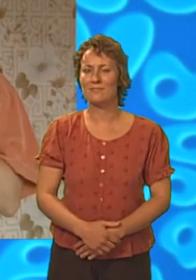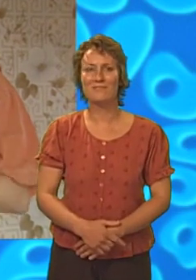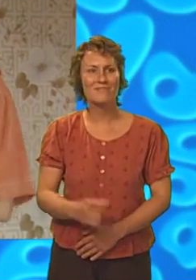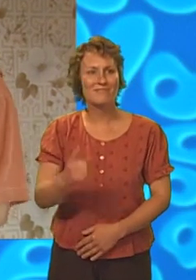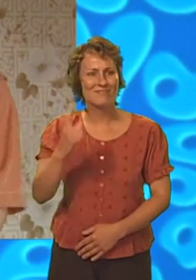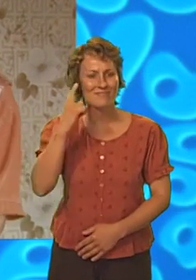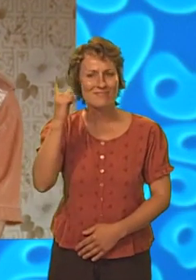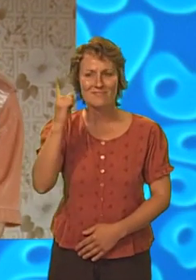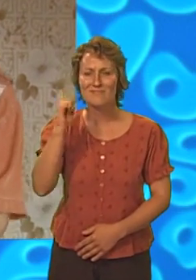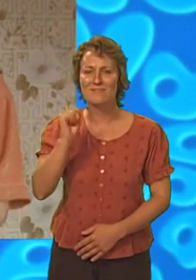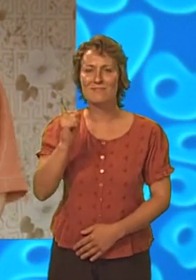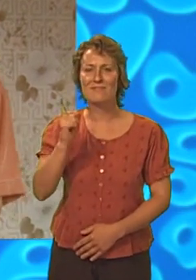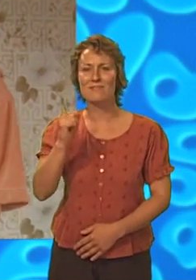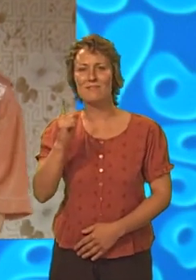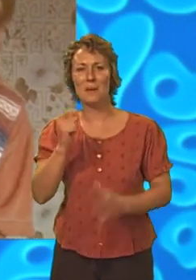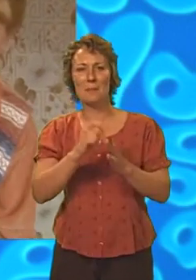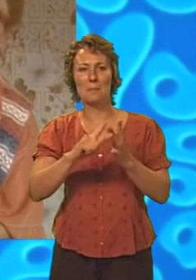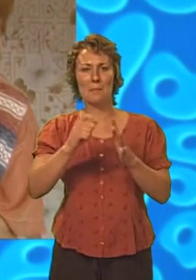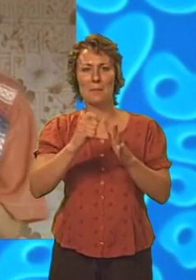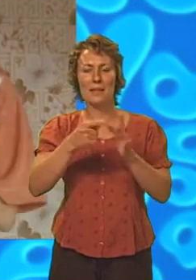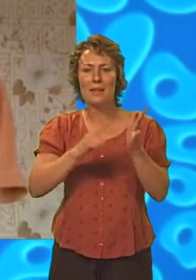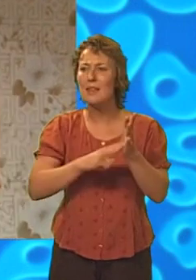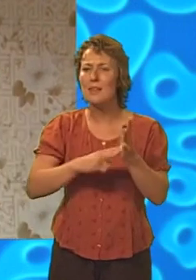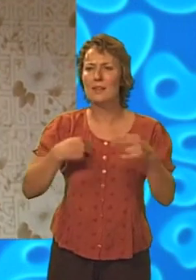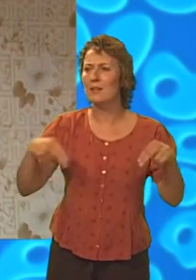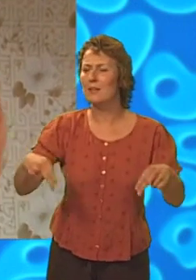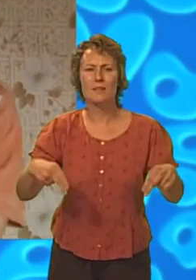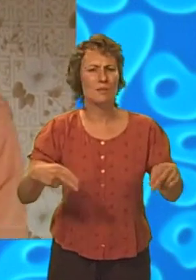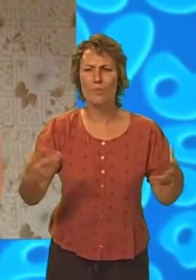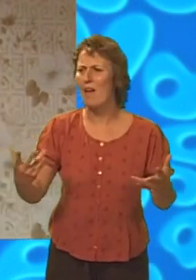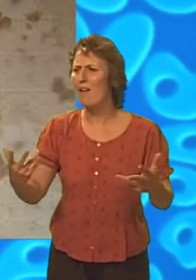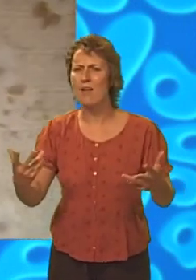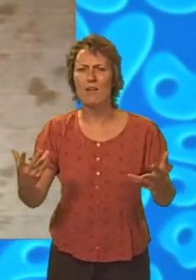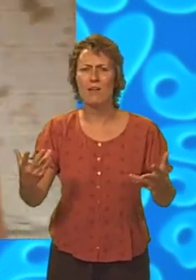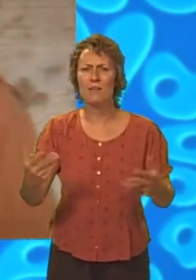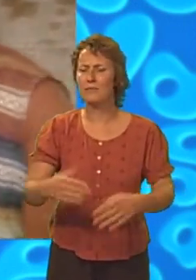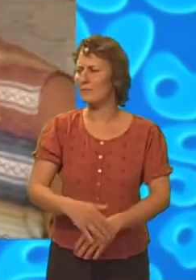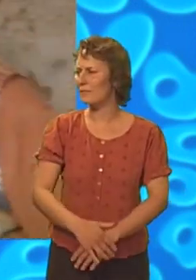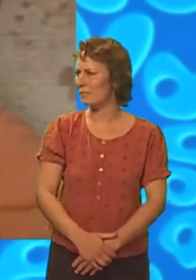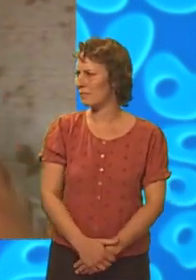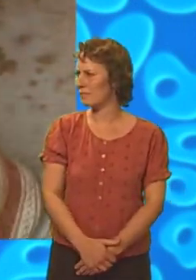I know. Pippin! Where is she?